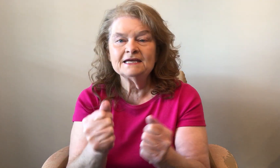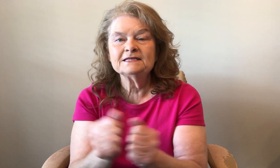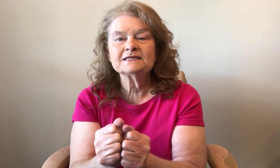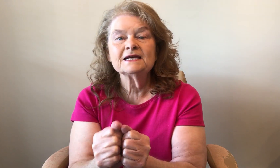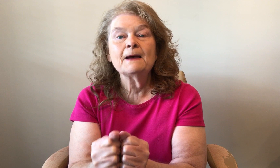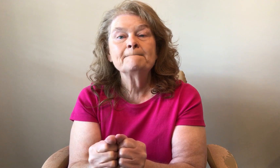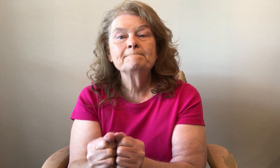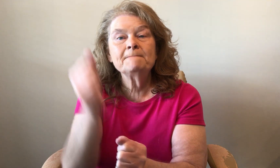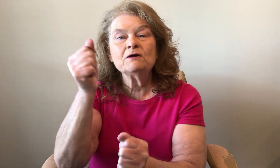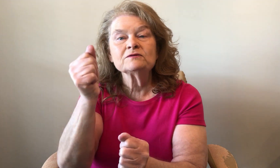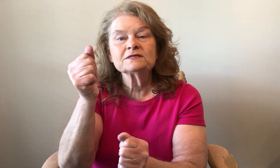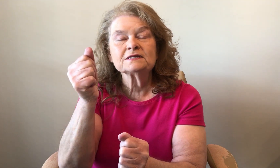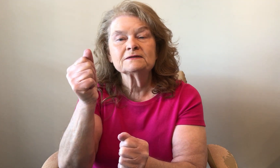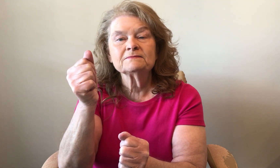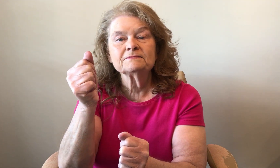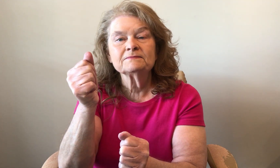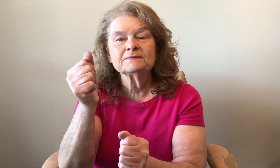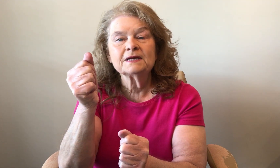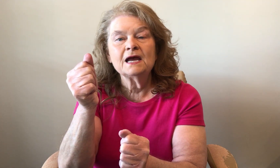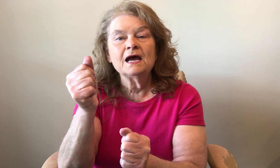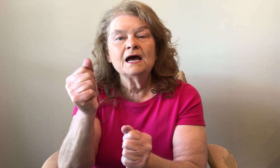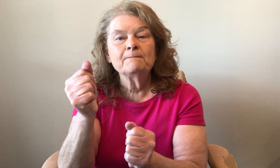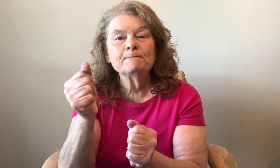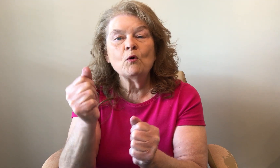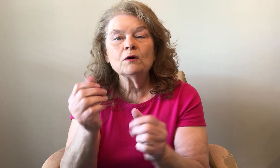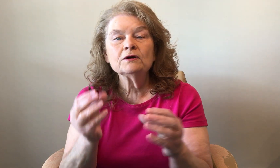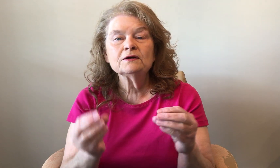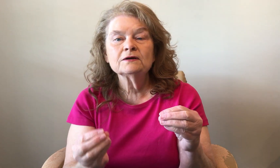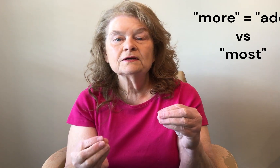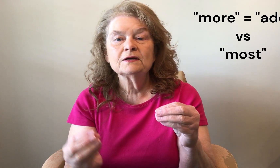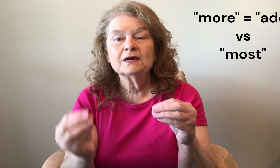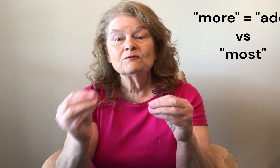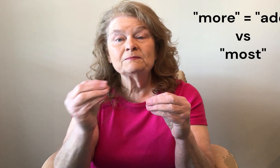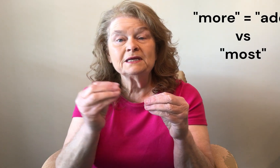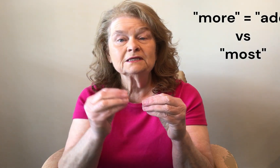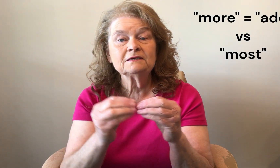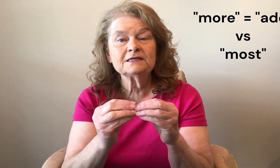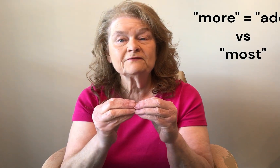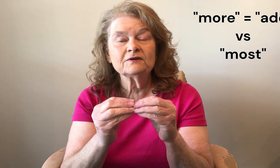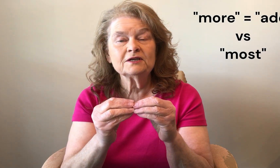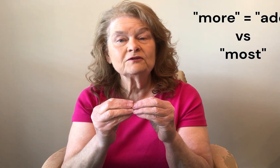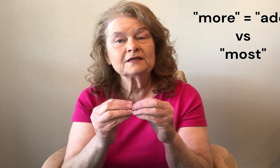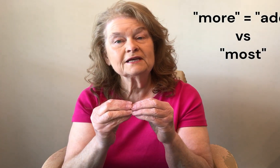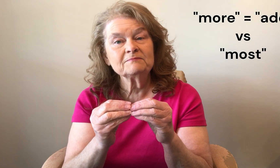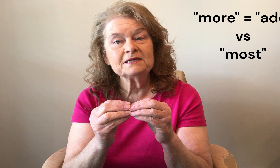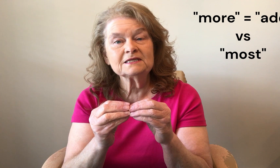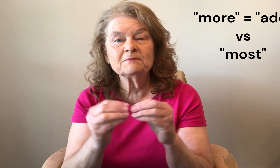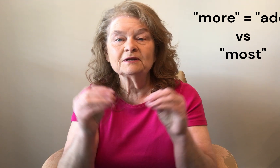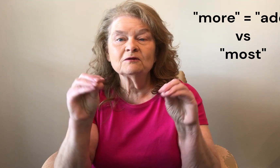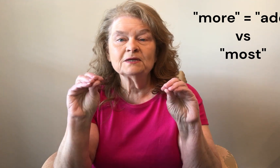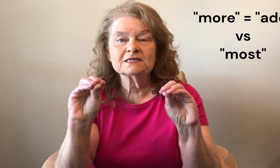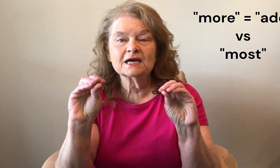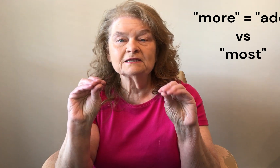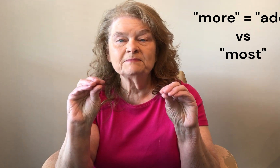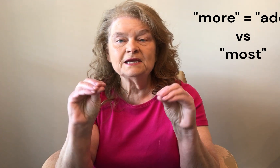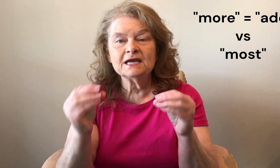hands. Most. More would be a little different. You'd think it'd be similar, but it's got the beak